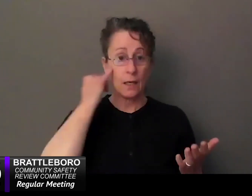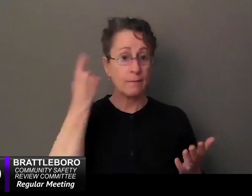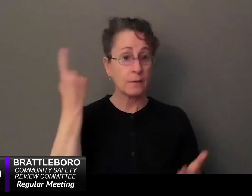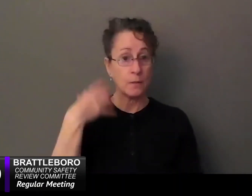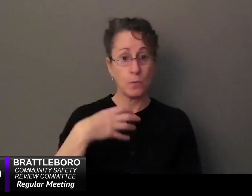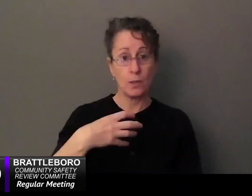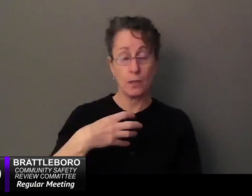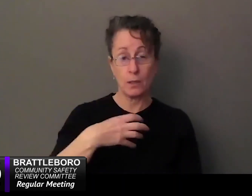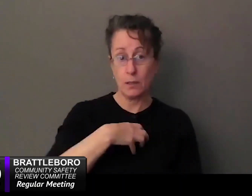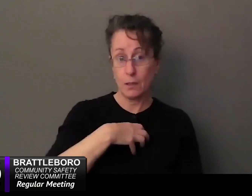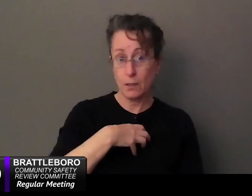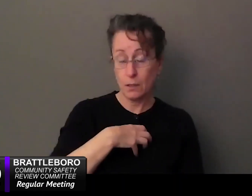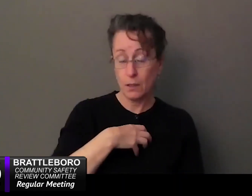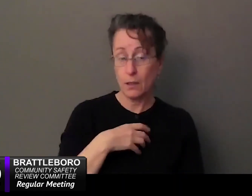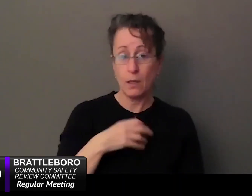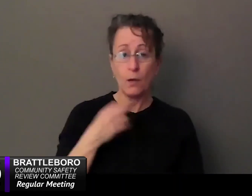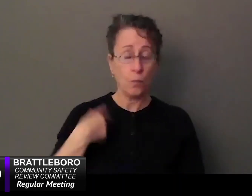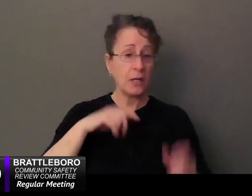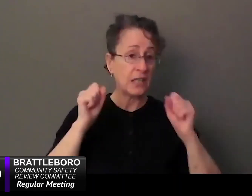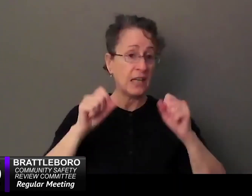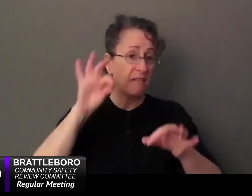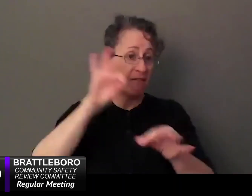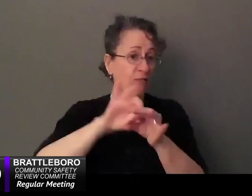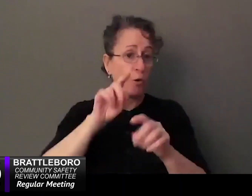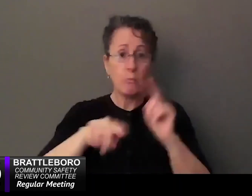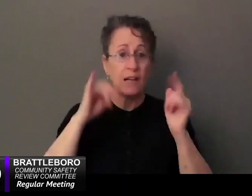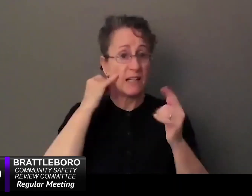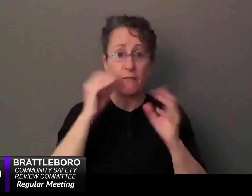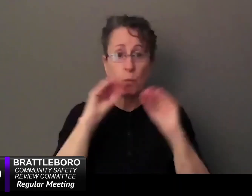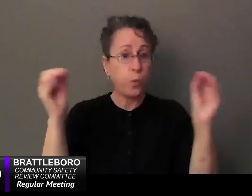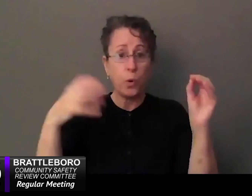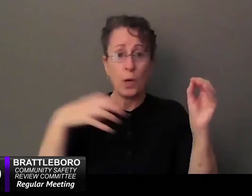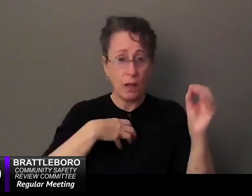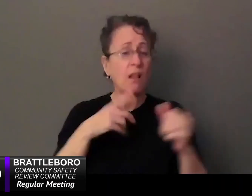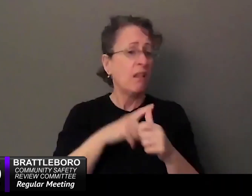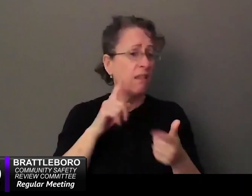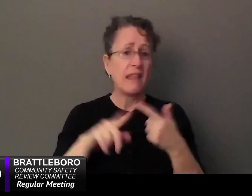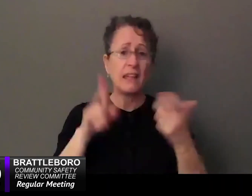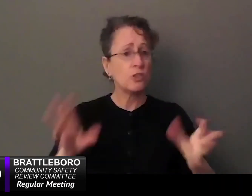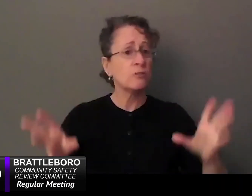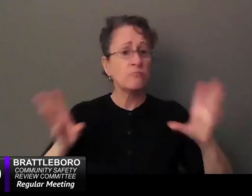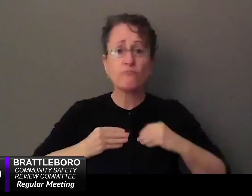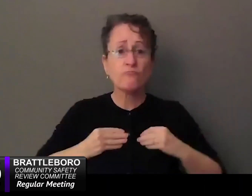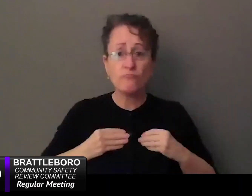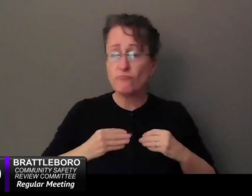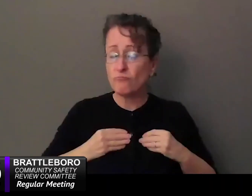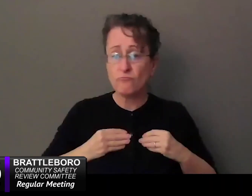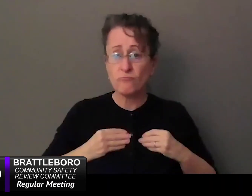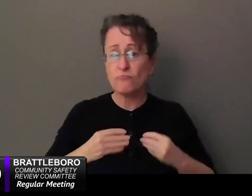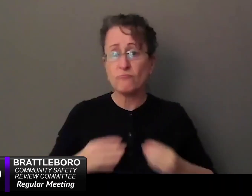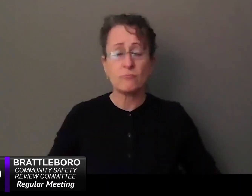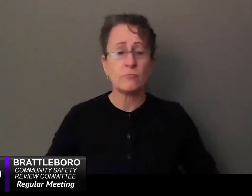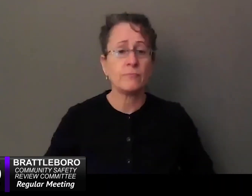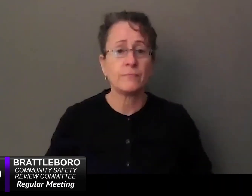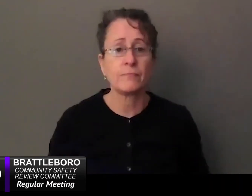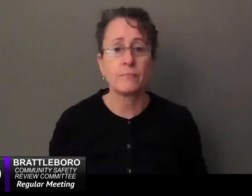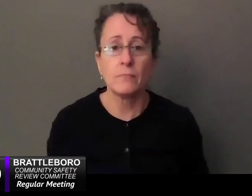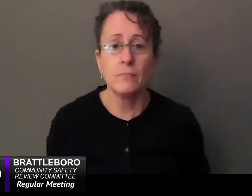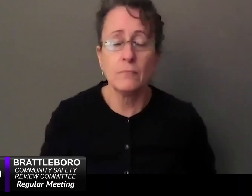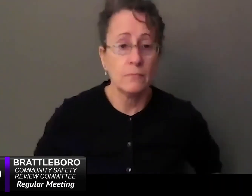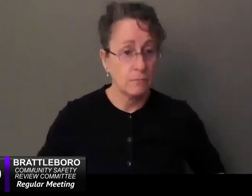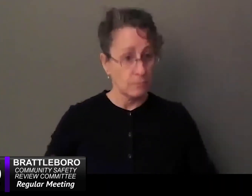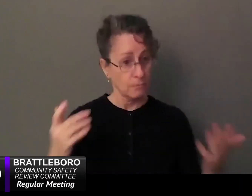vote. But if there's no dissent present, we could do a less formal vote to open up the chat